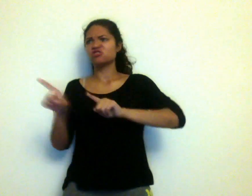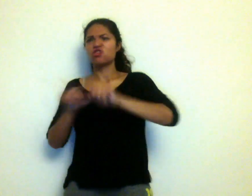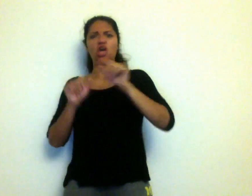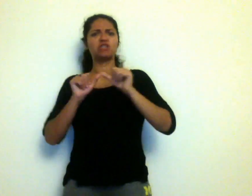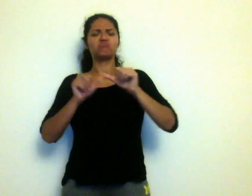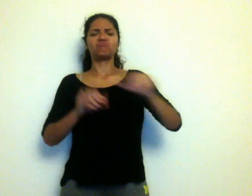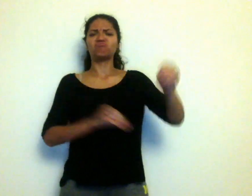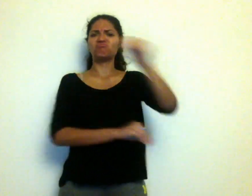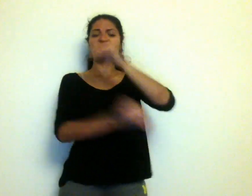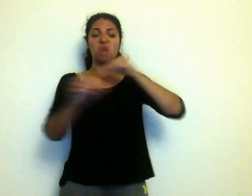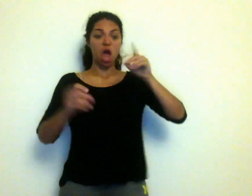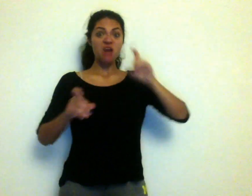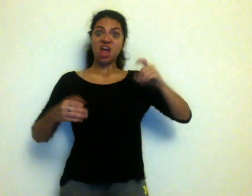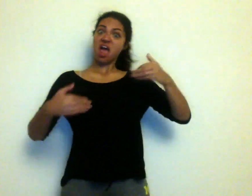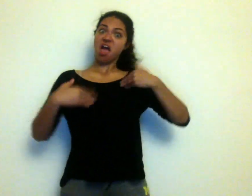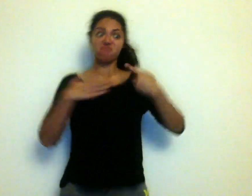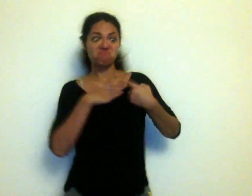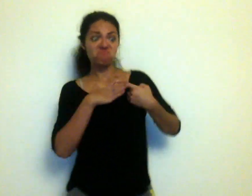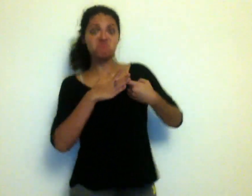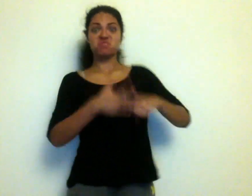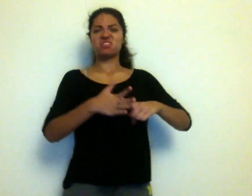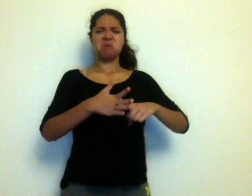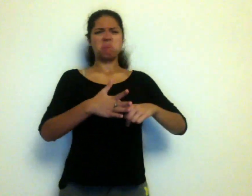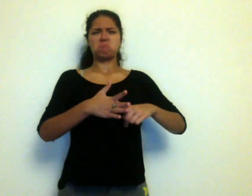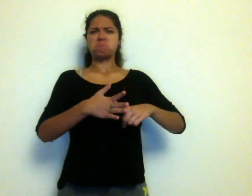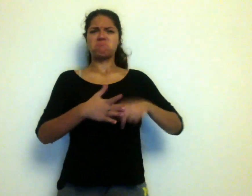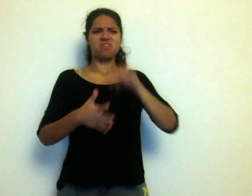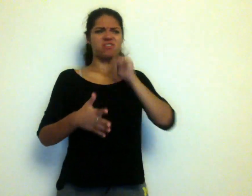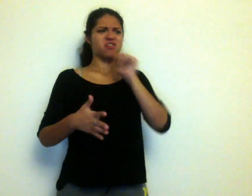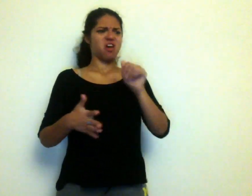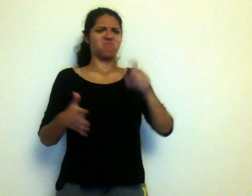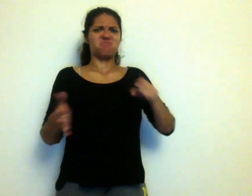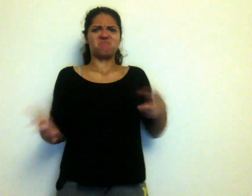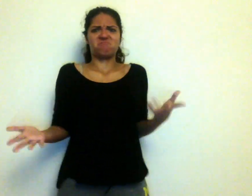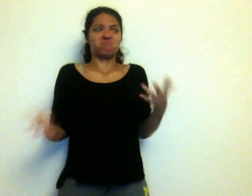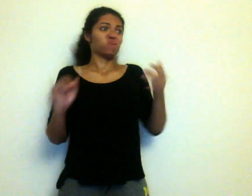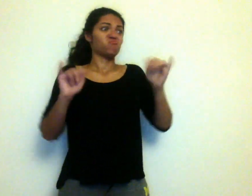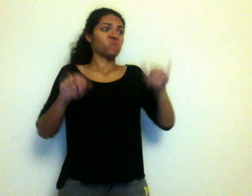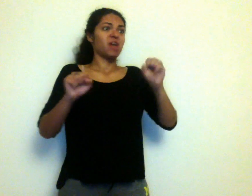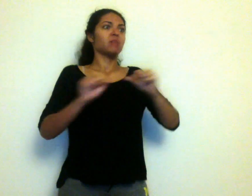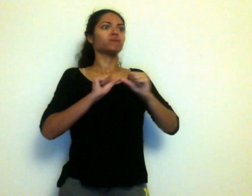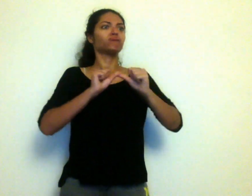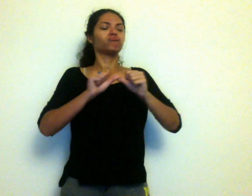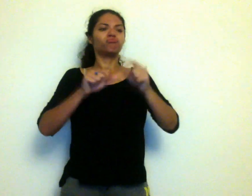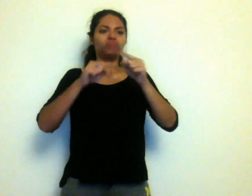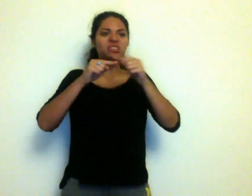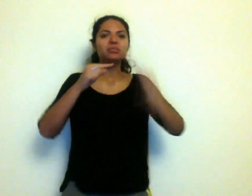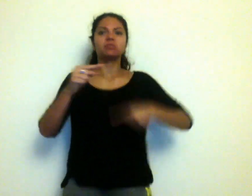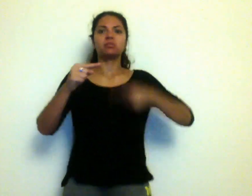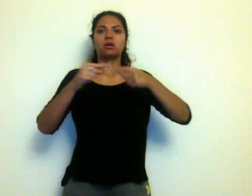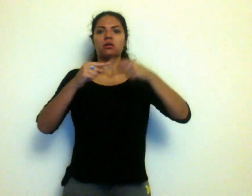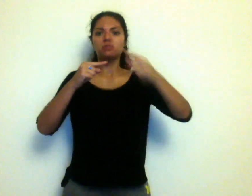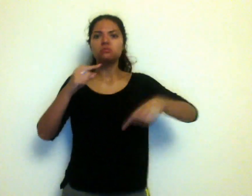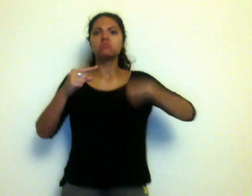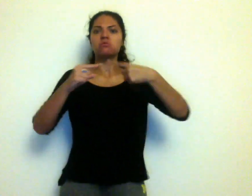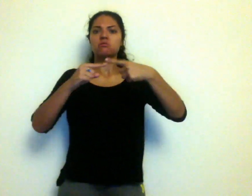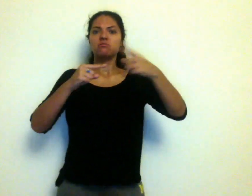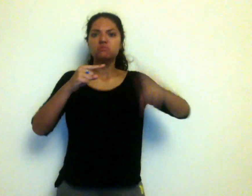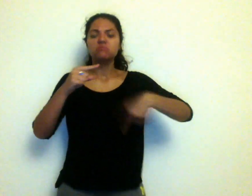thing that we did not need a first cause. So when he touched the colonial motif, enter guilt. When he moved